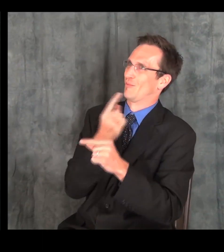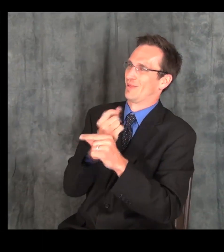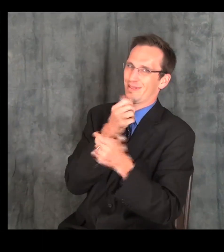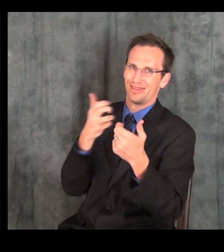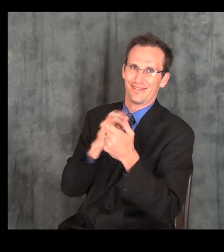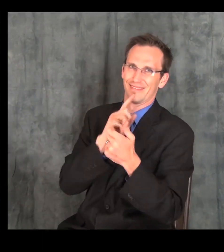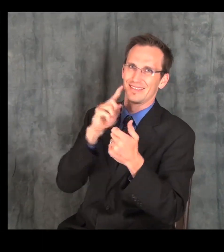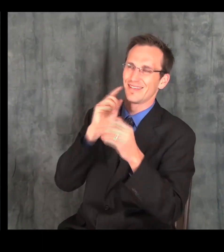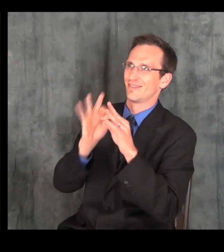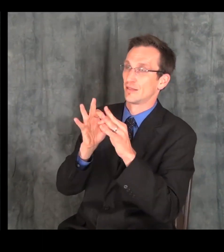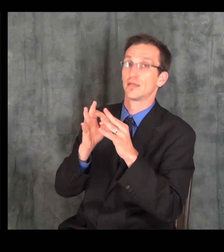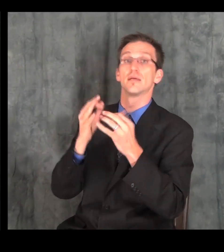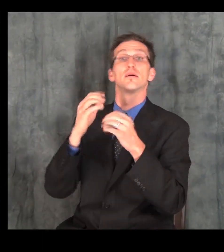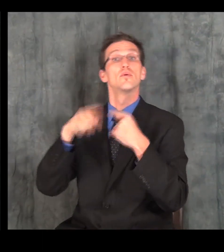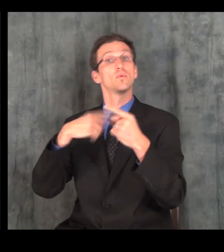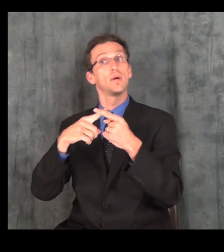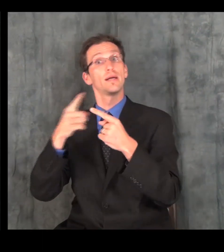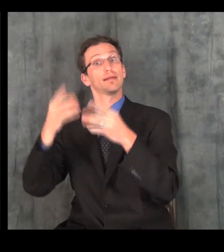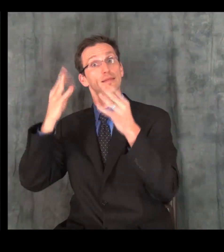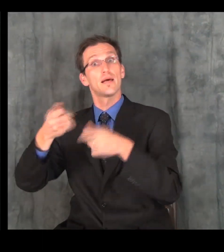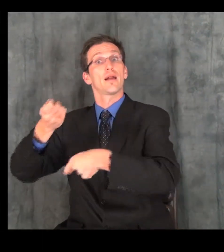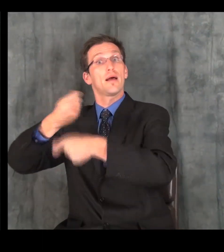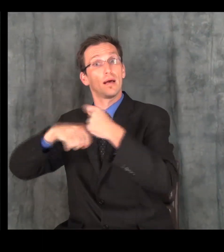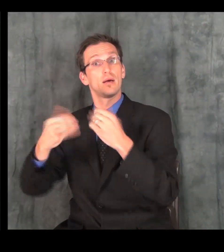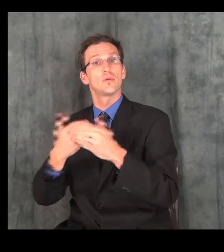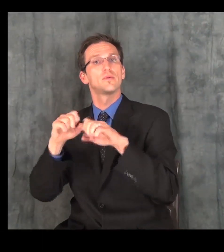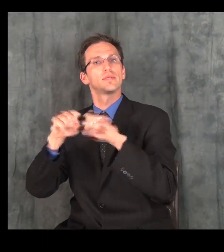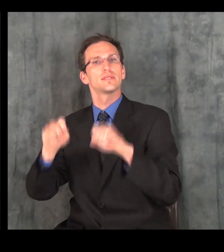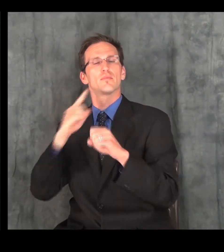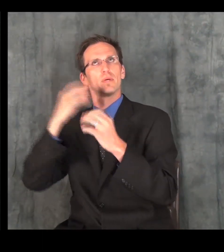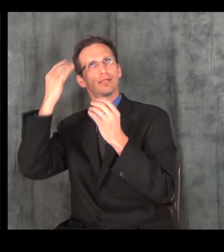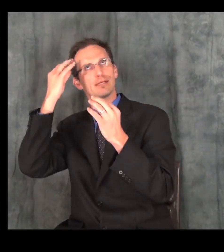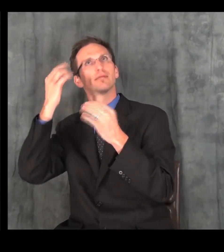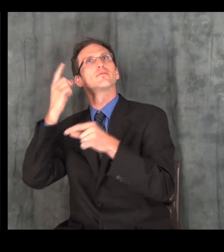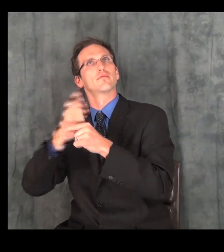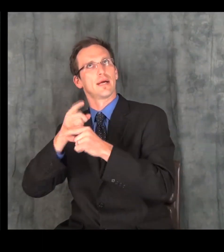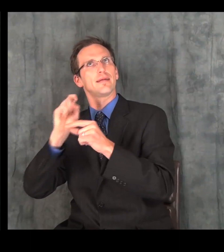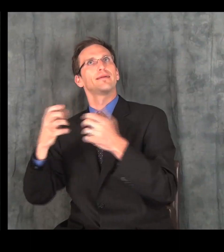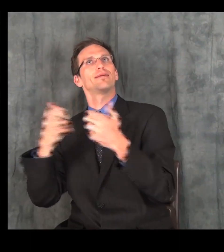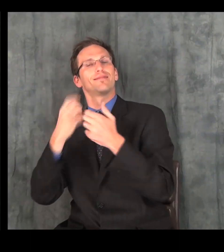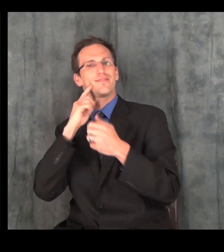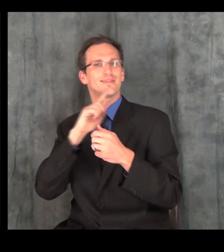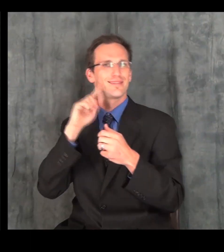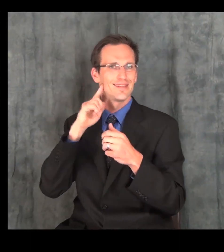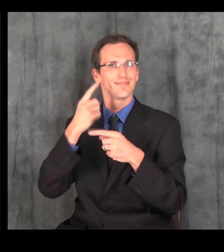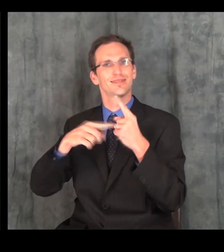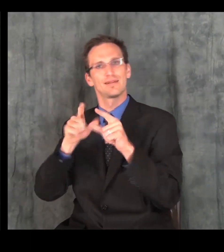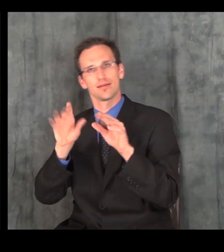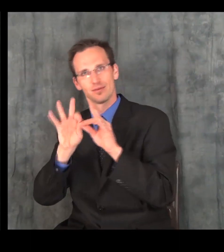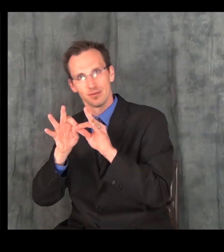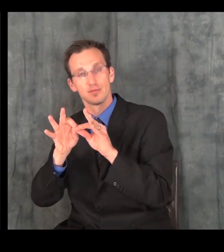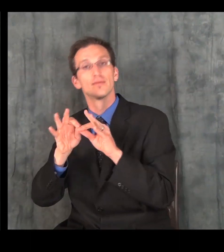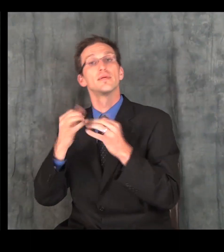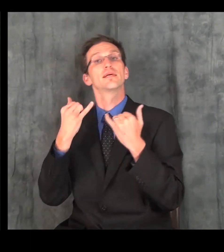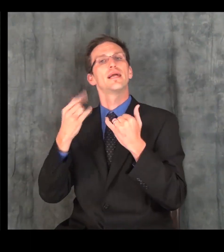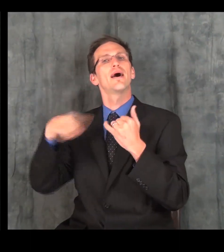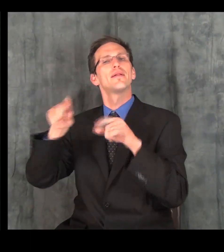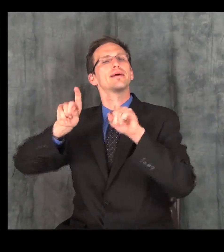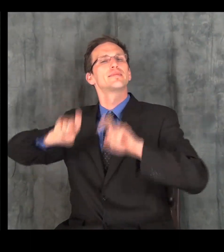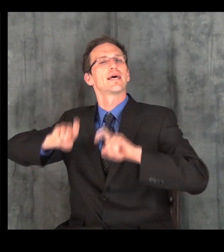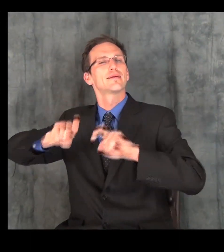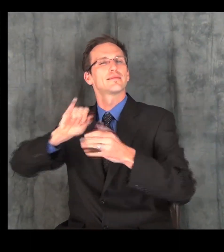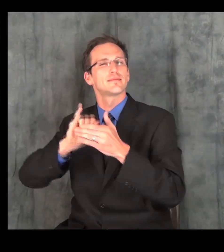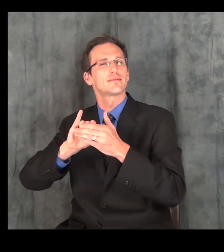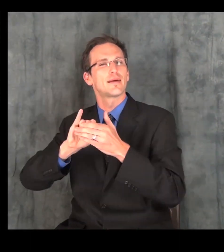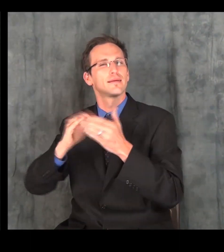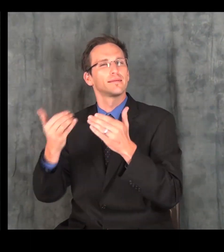system that is suitable, more suitable. But for the time being, they are trialling the system. But we worked with them on developing a